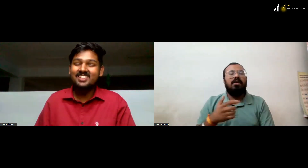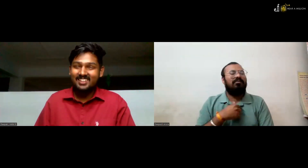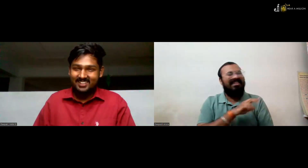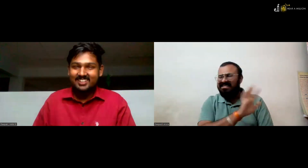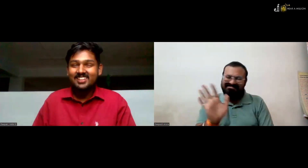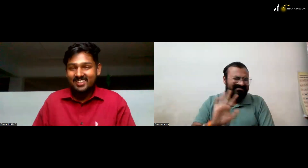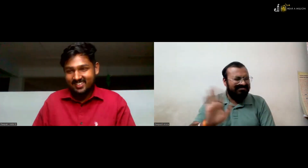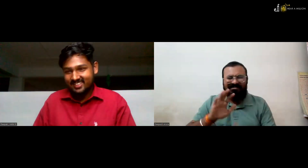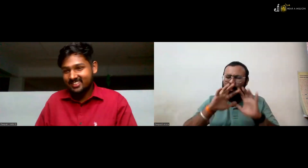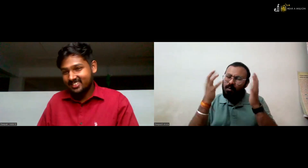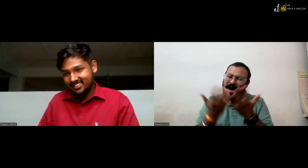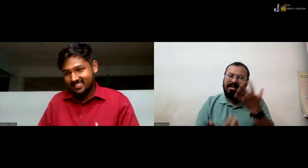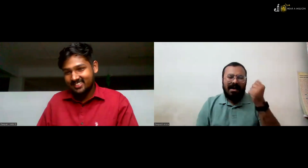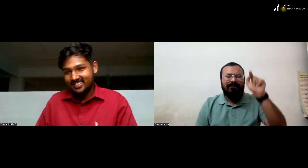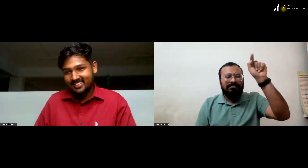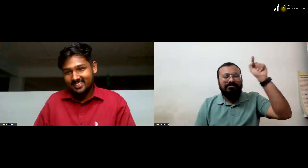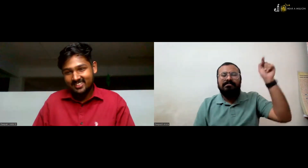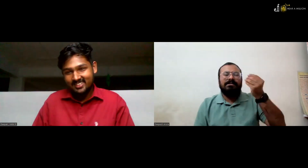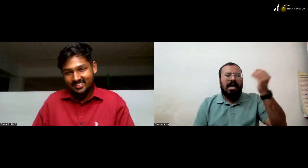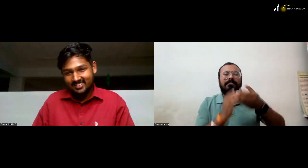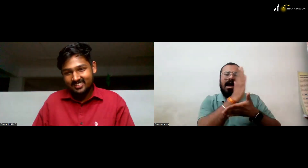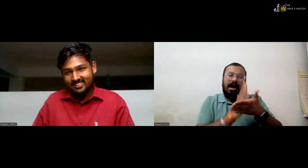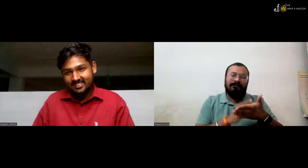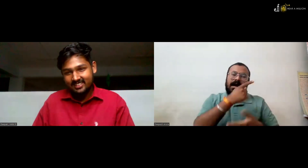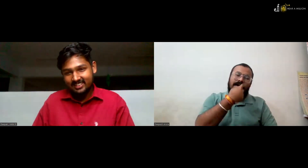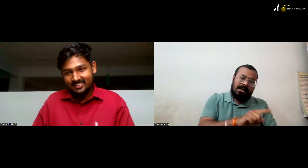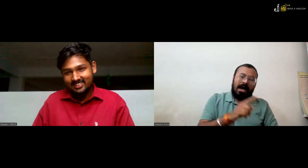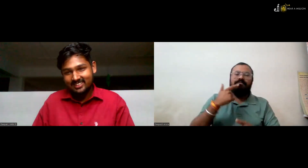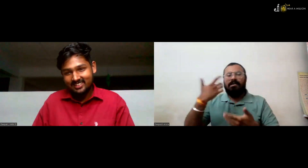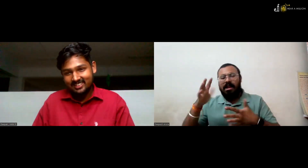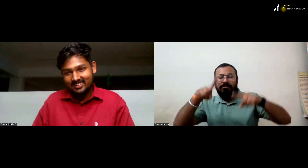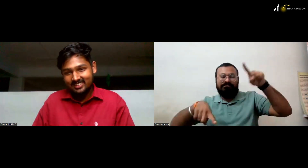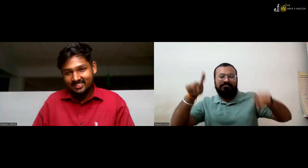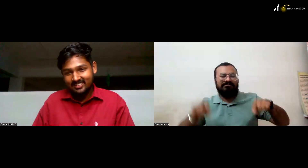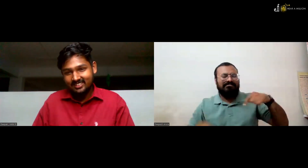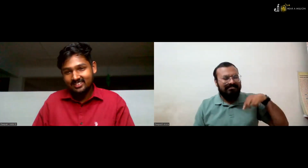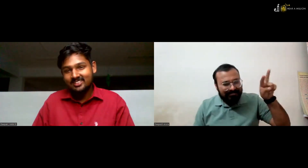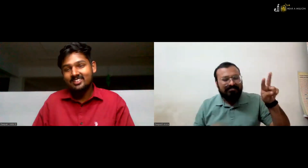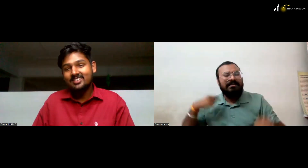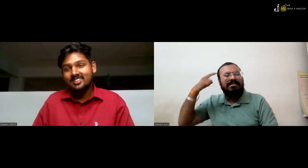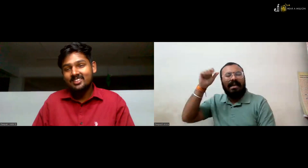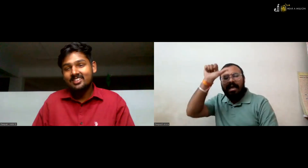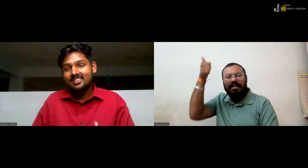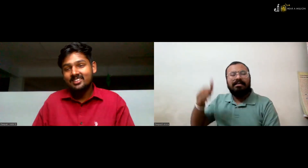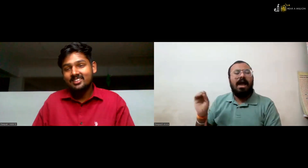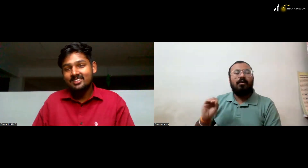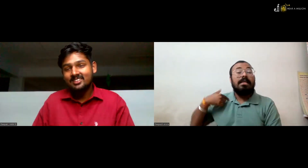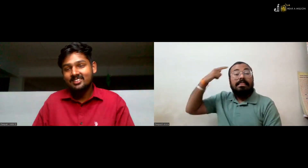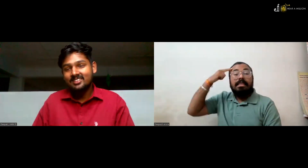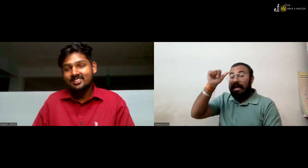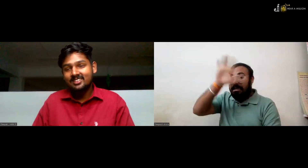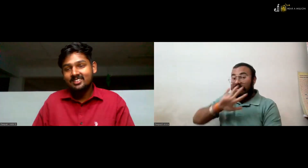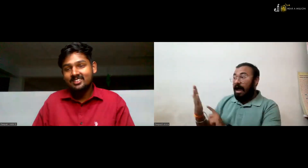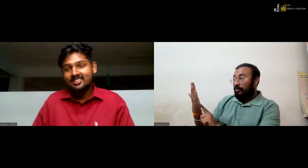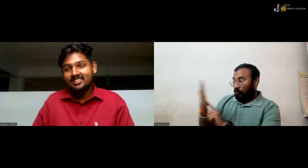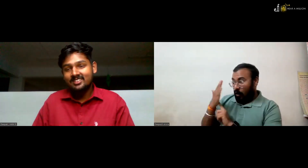age, so that's really nice. So I told them that no, if you are of 20s, then that is really not allowed